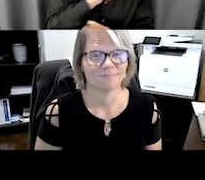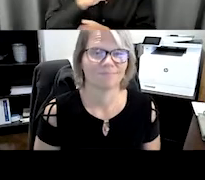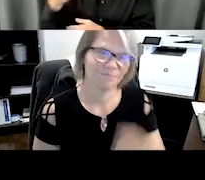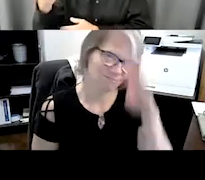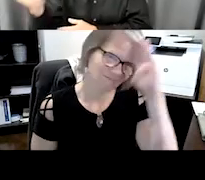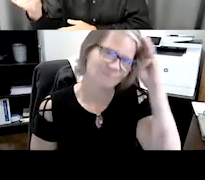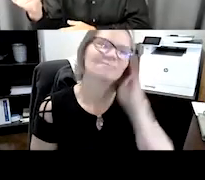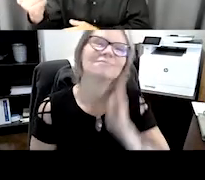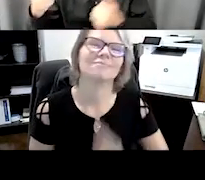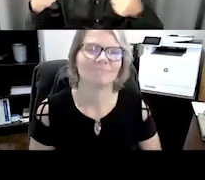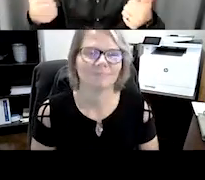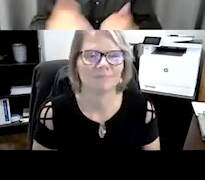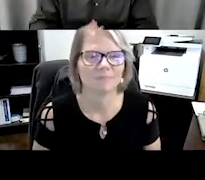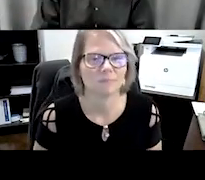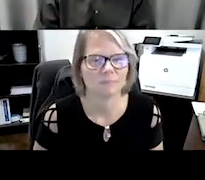in Alabama and Georgia.